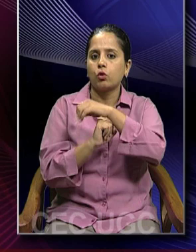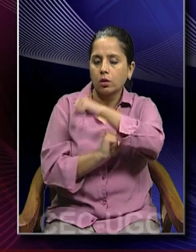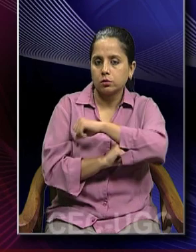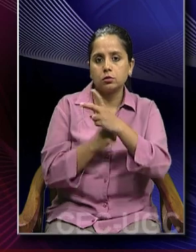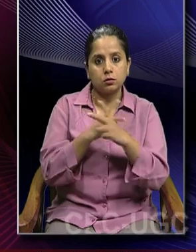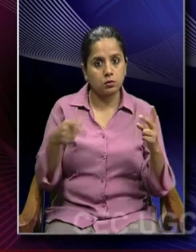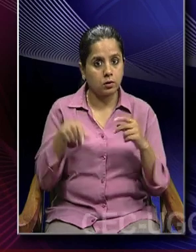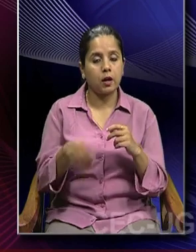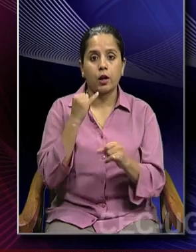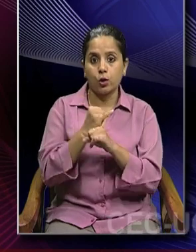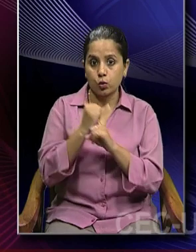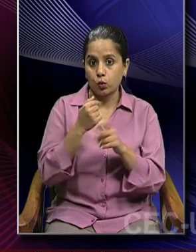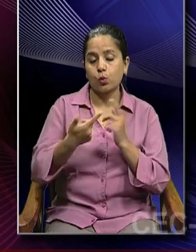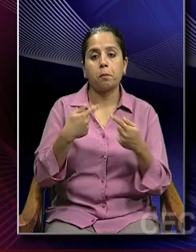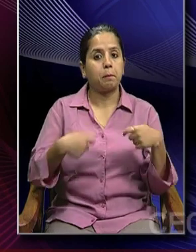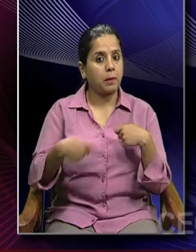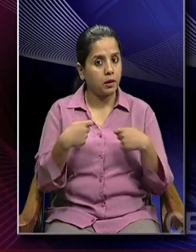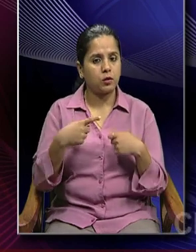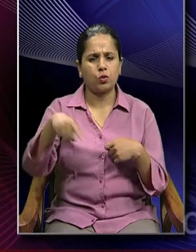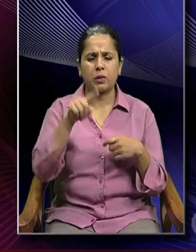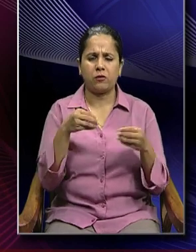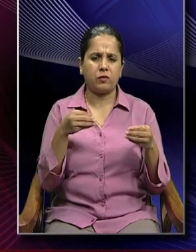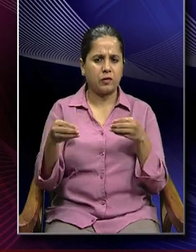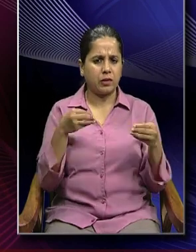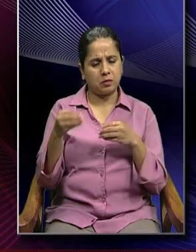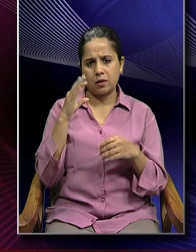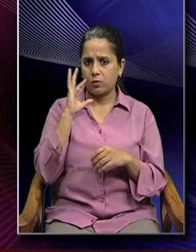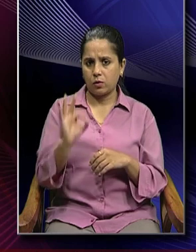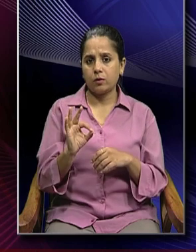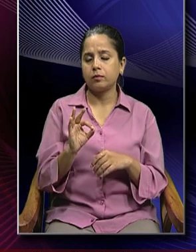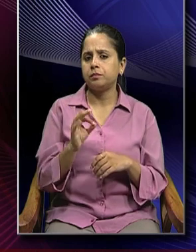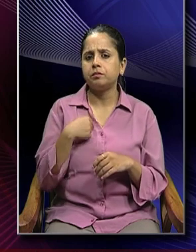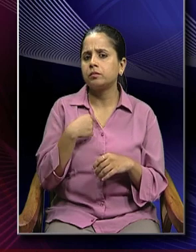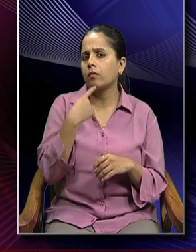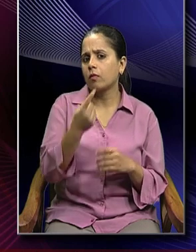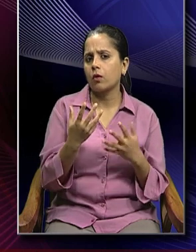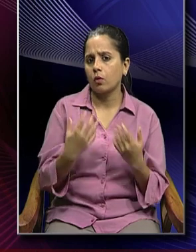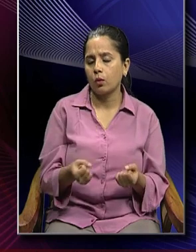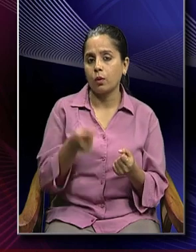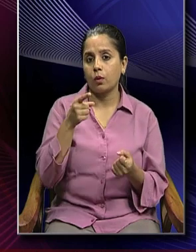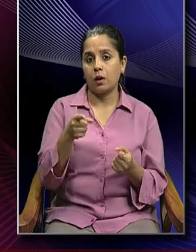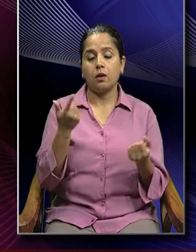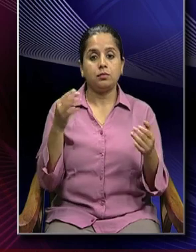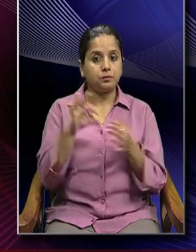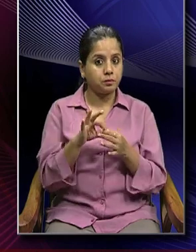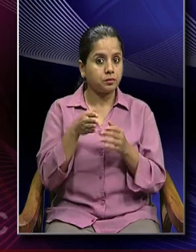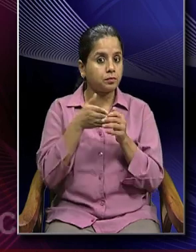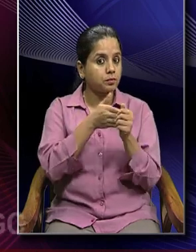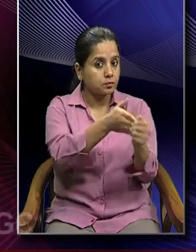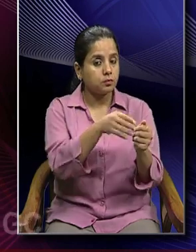institutional structures and businesses. You need to be flexible. And here I would say that in place of being guided